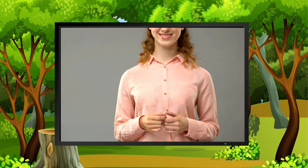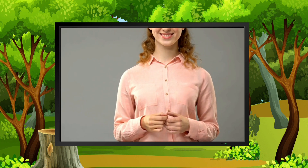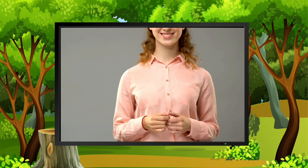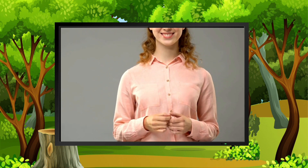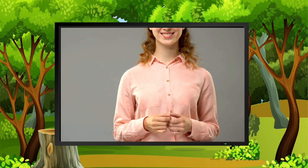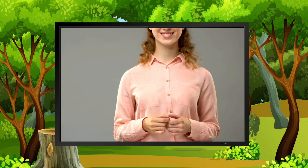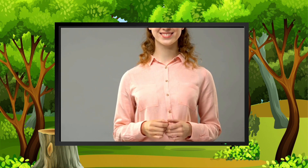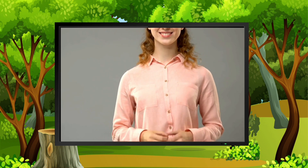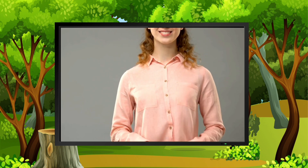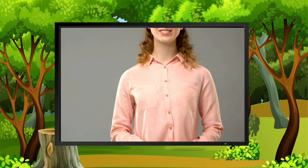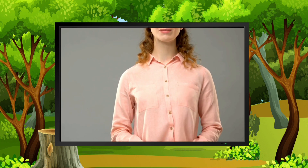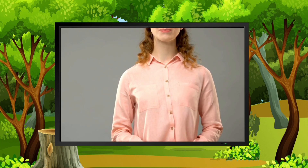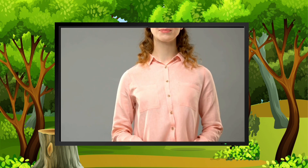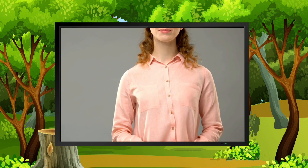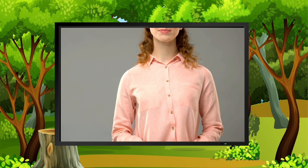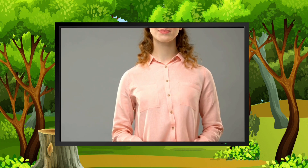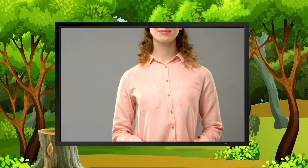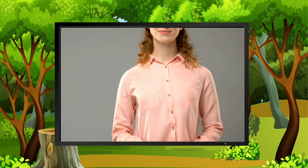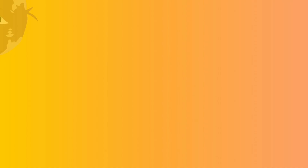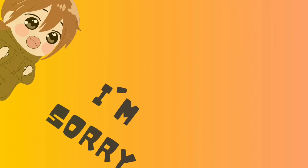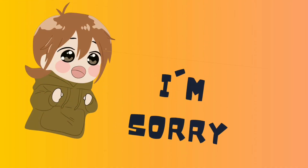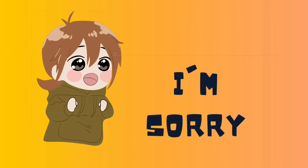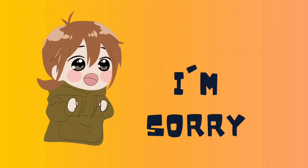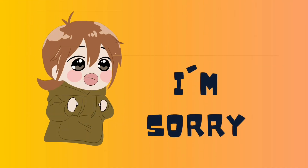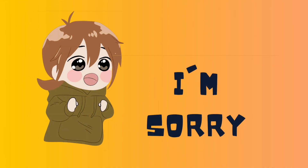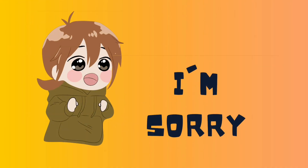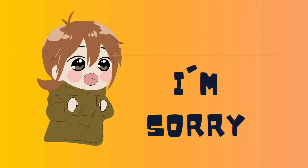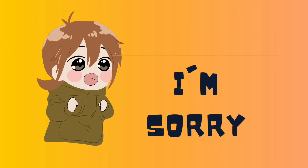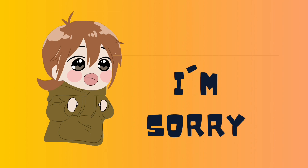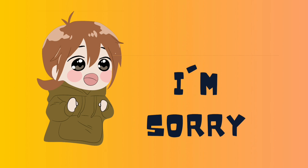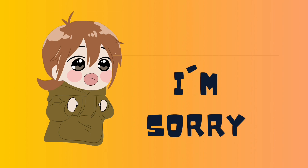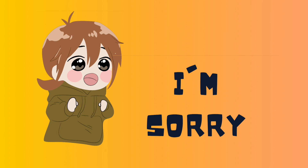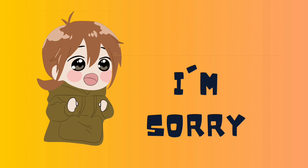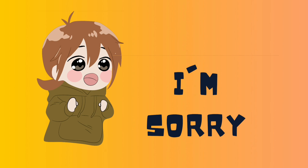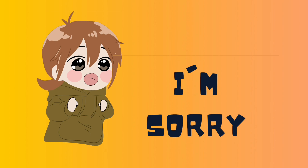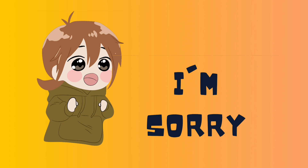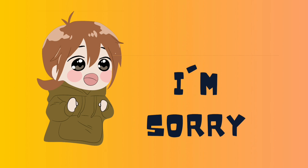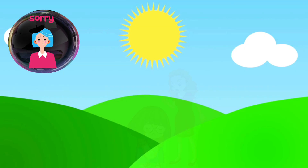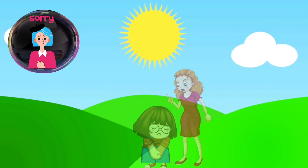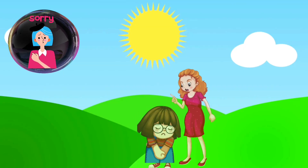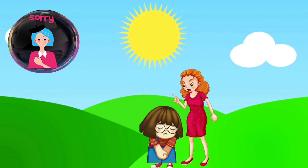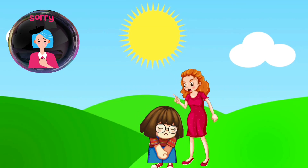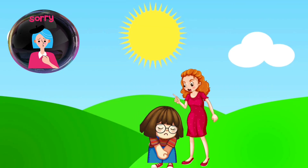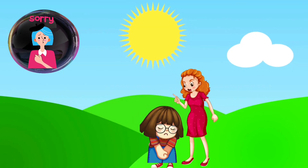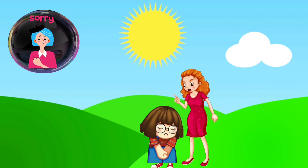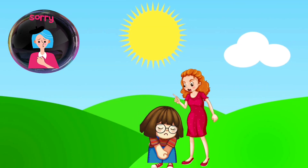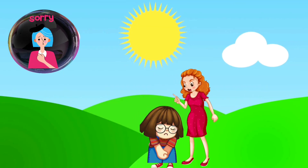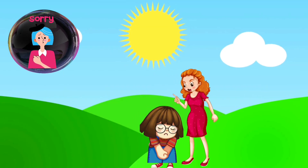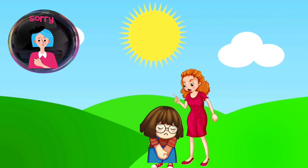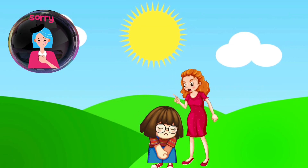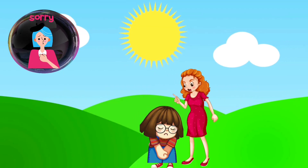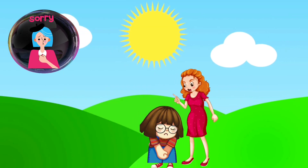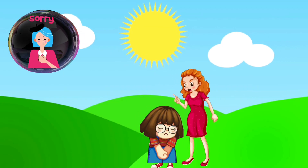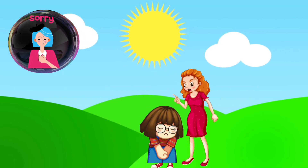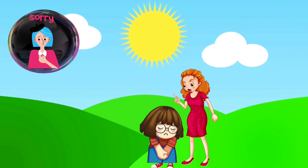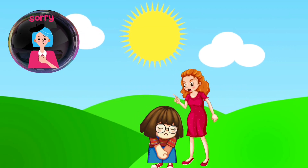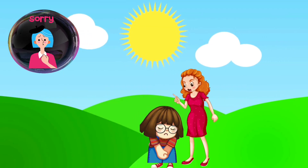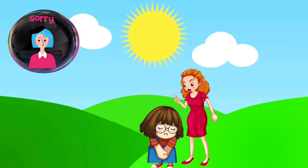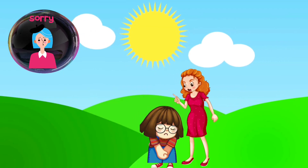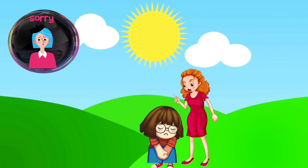When you've done something that hurts someone's feeling, you say, I'm sorry. I'm